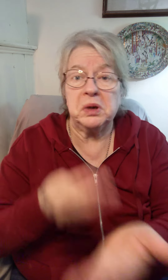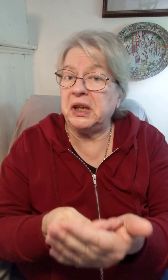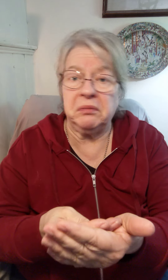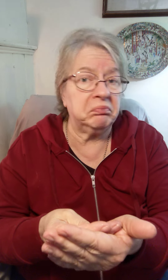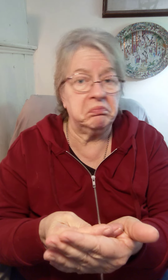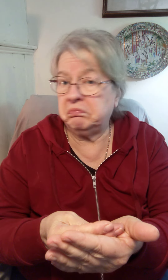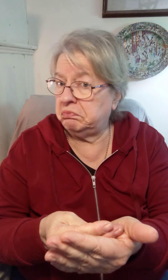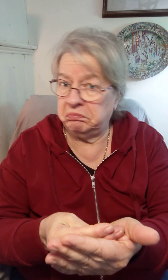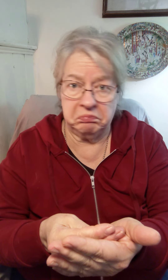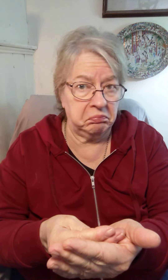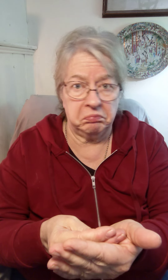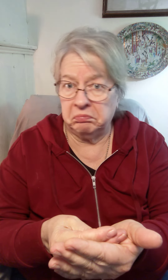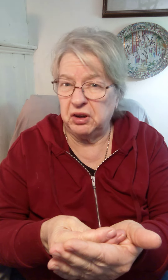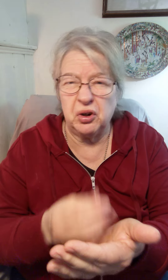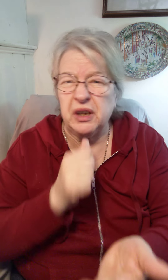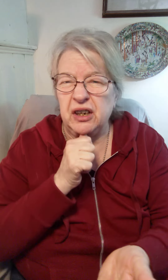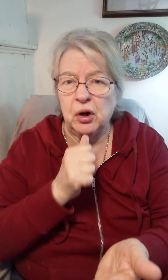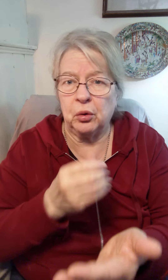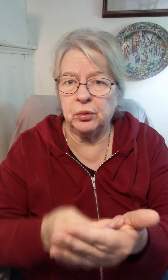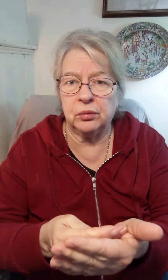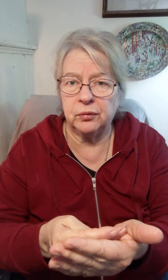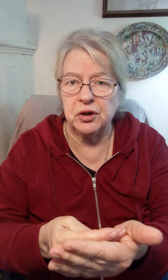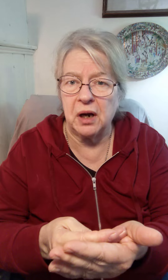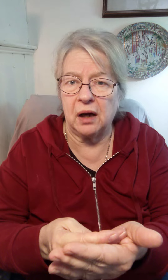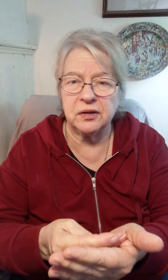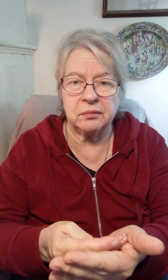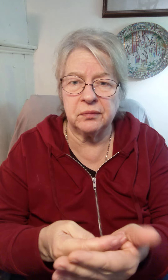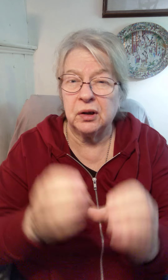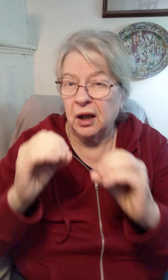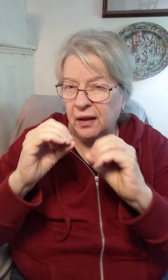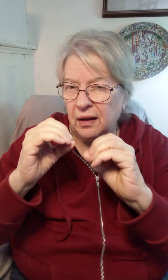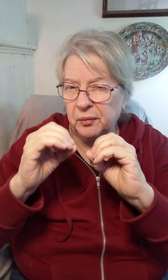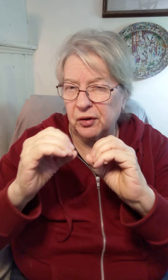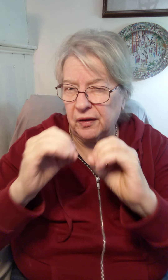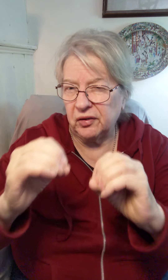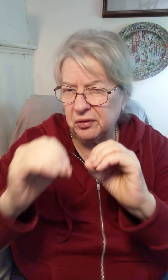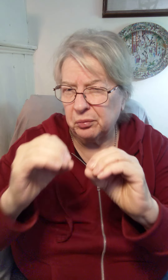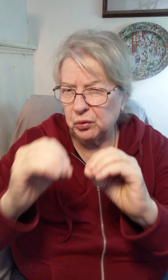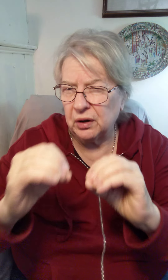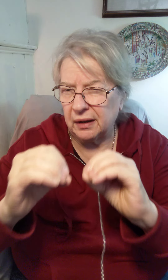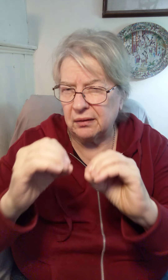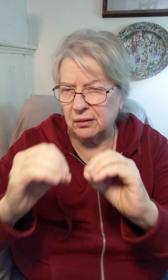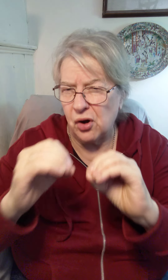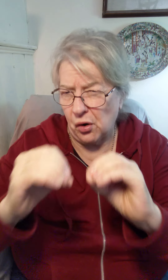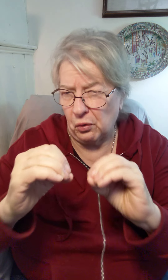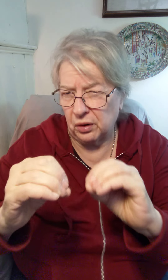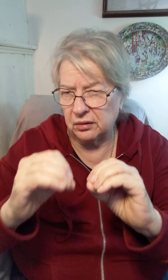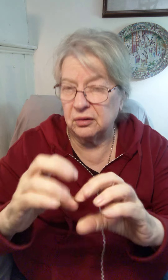Money. You don't need no or not. I'm sorry, this is more like no.